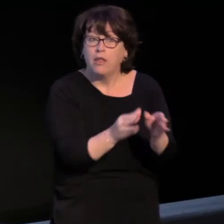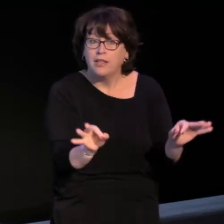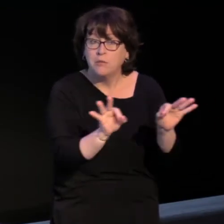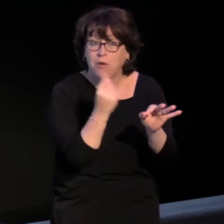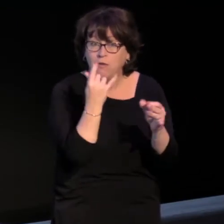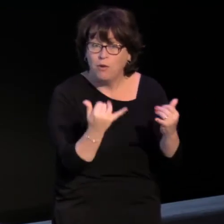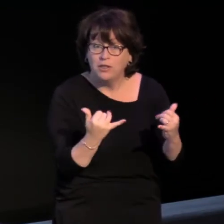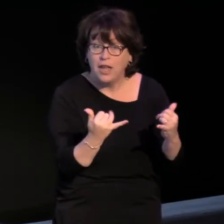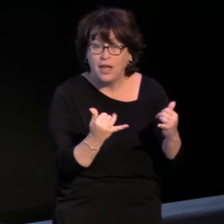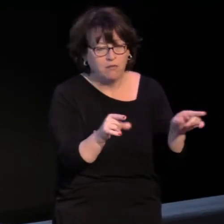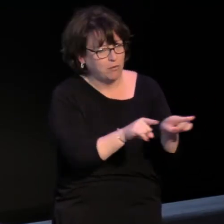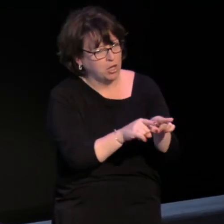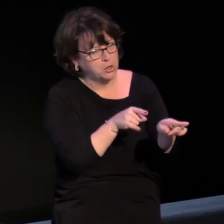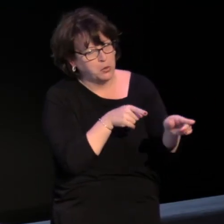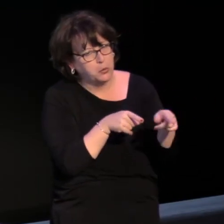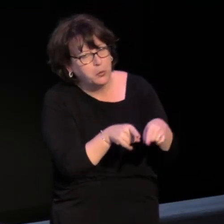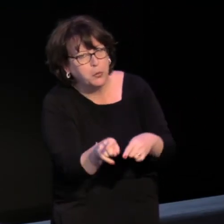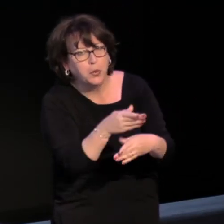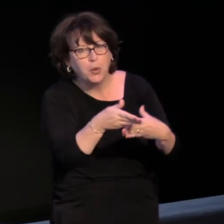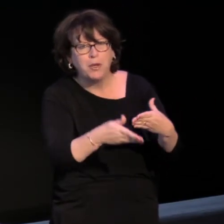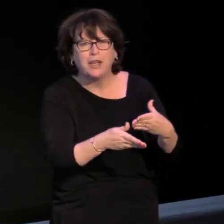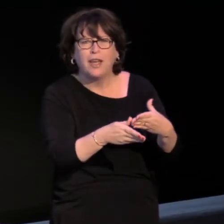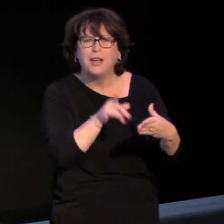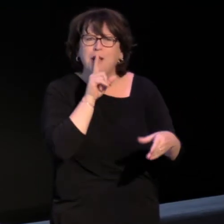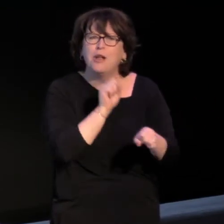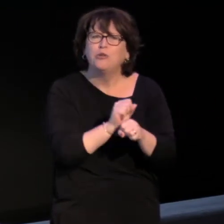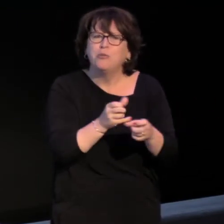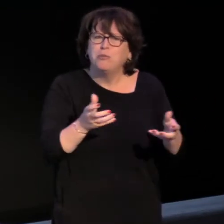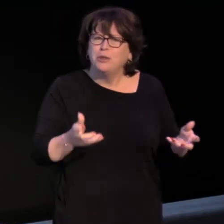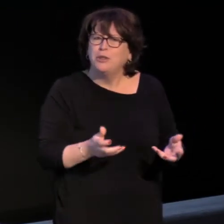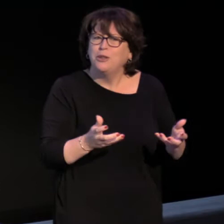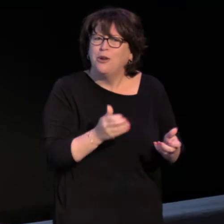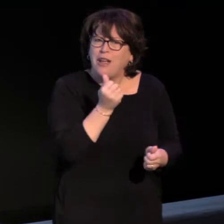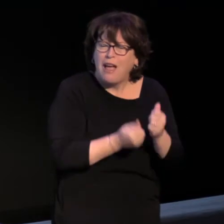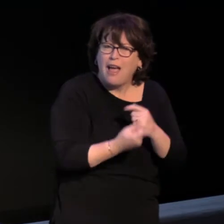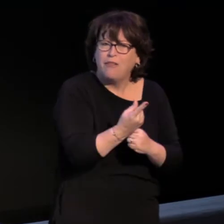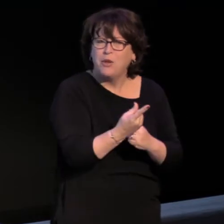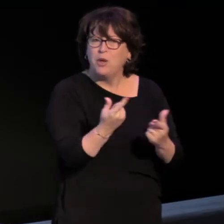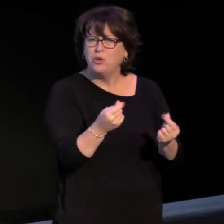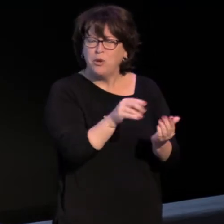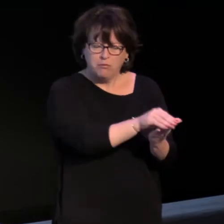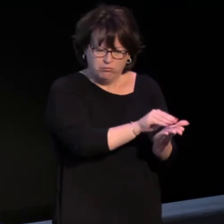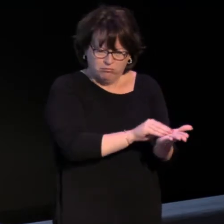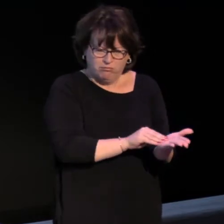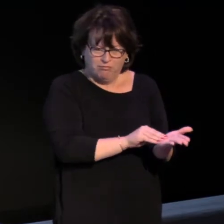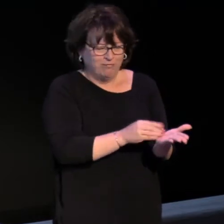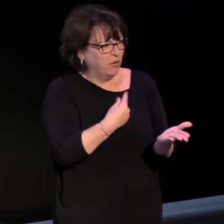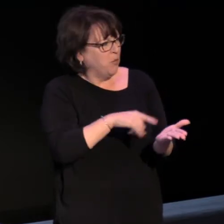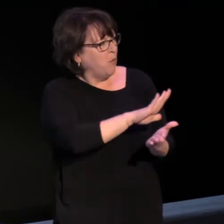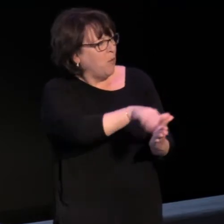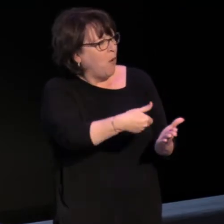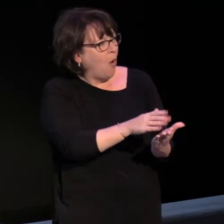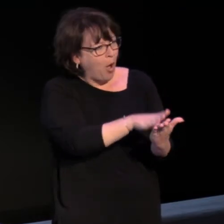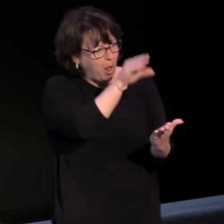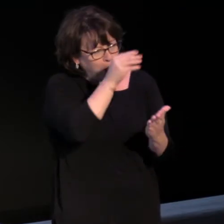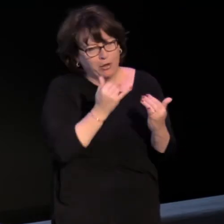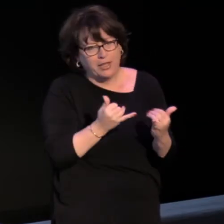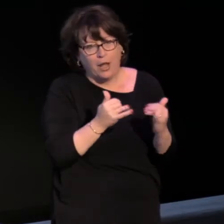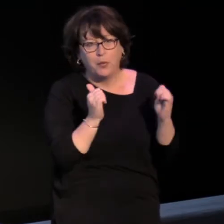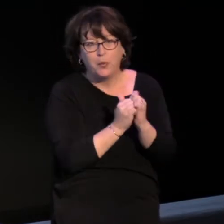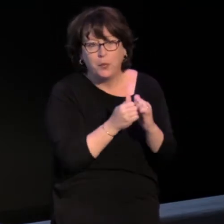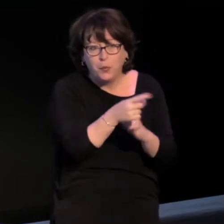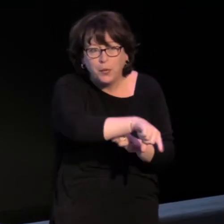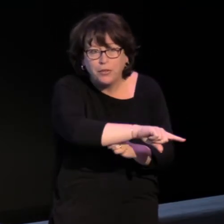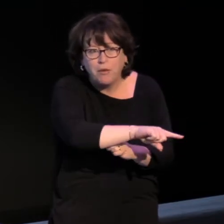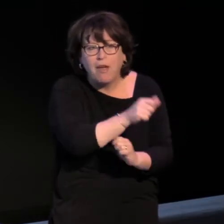of the weekend, I deeply encourage everybody to please take notes. We're learning as we go, and we're learning with all of you.